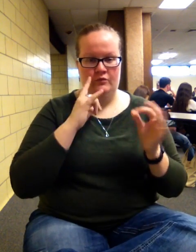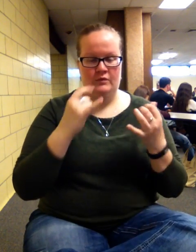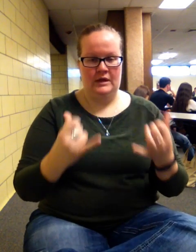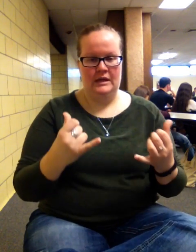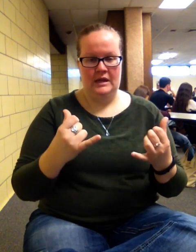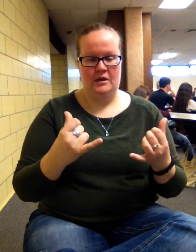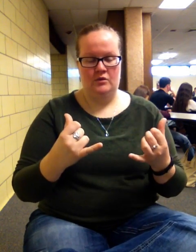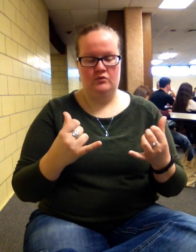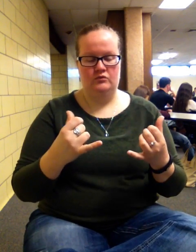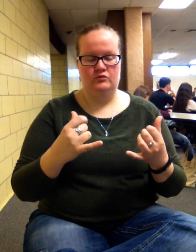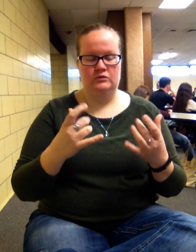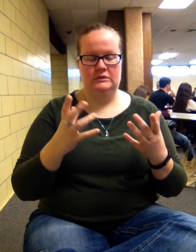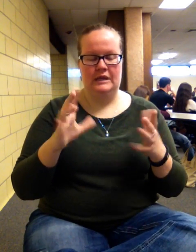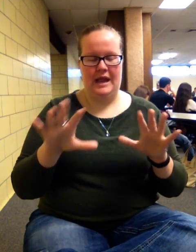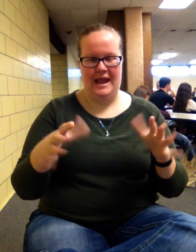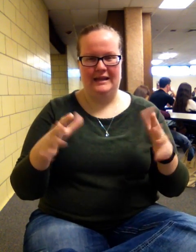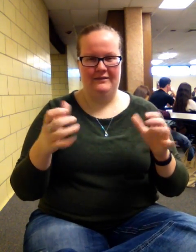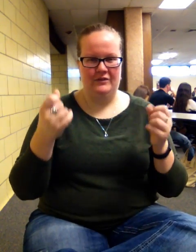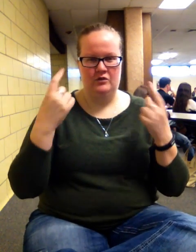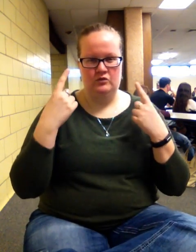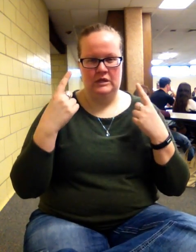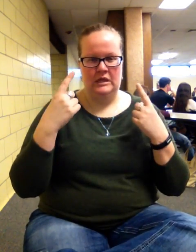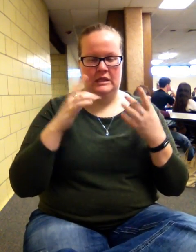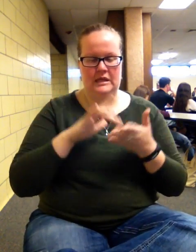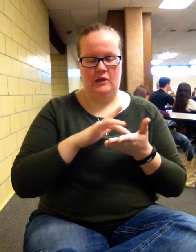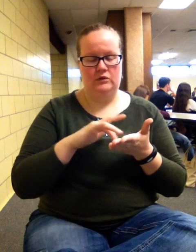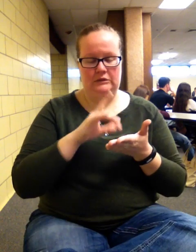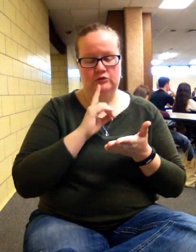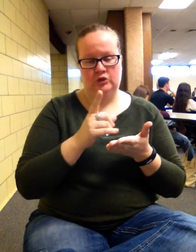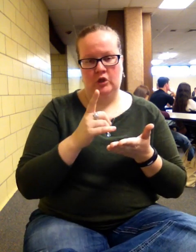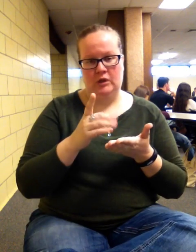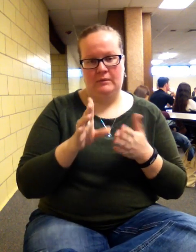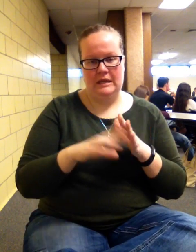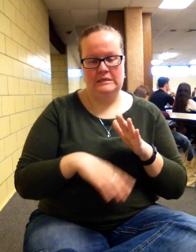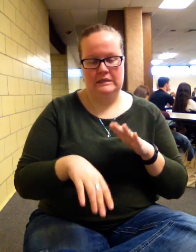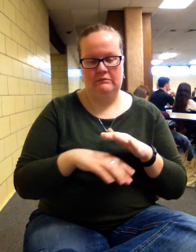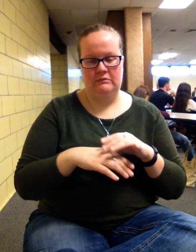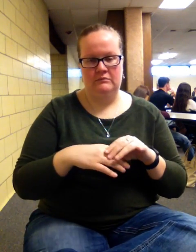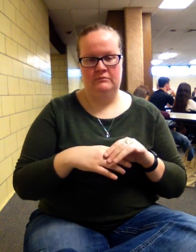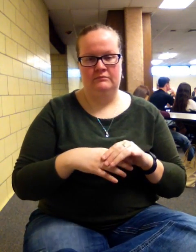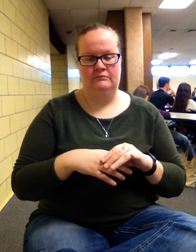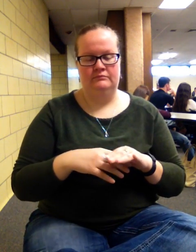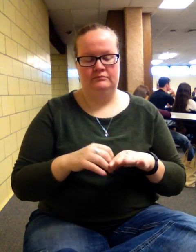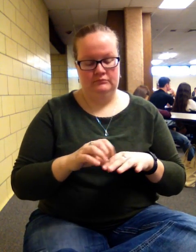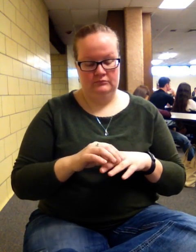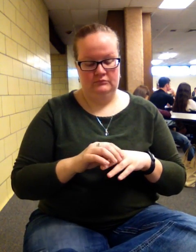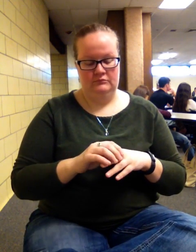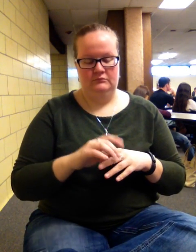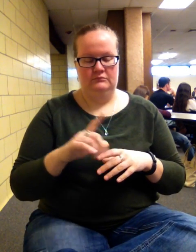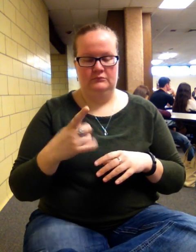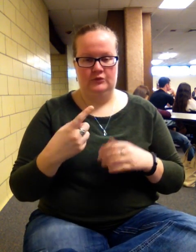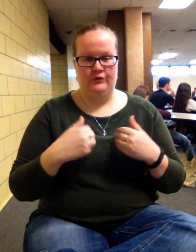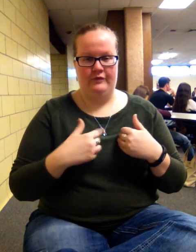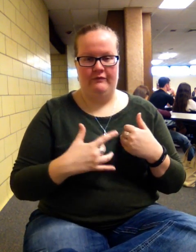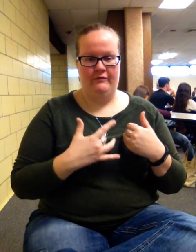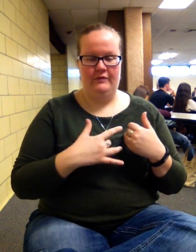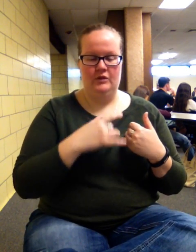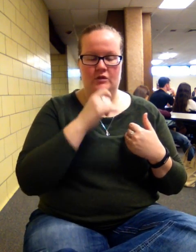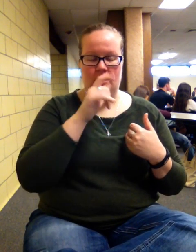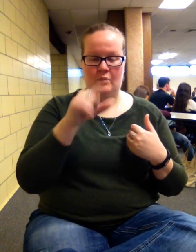of adjust of the calculations. They're pretty basic. But just kind of get a feel for not only why